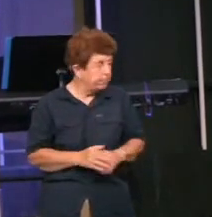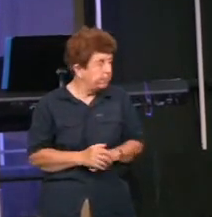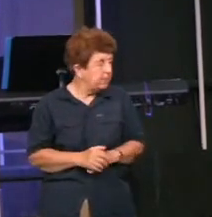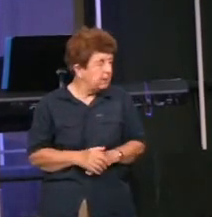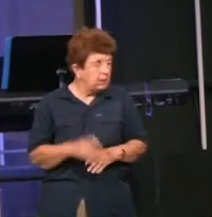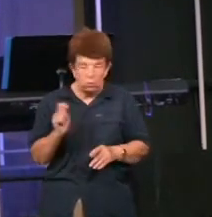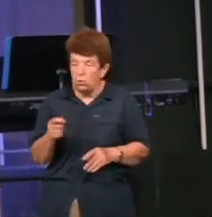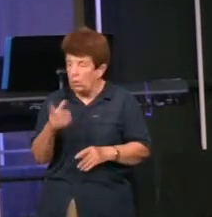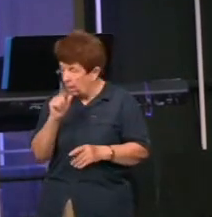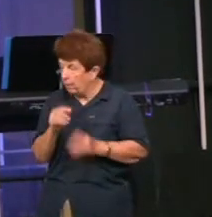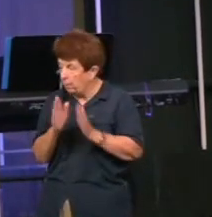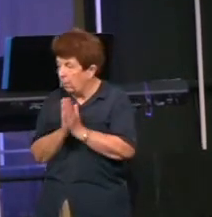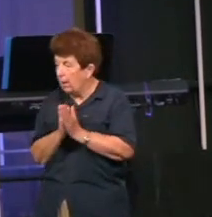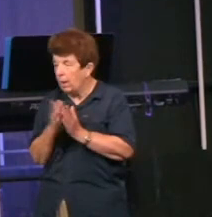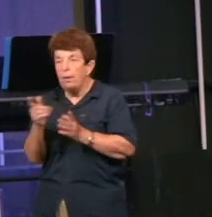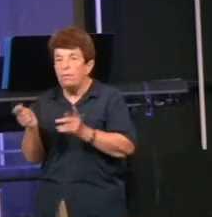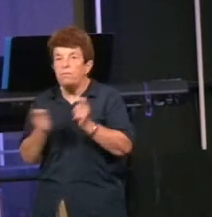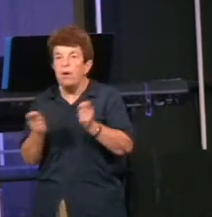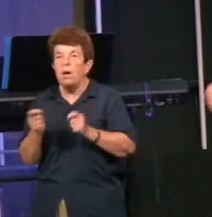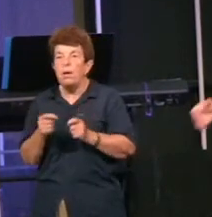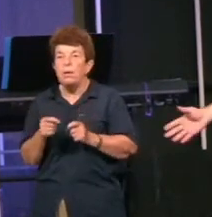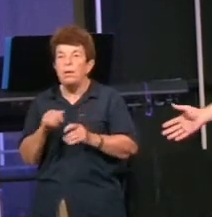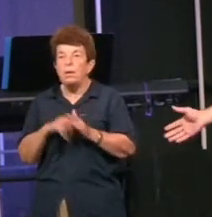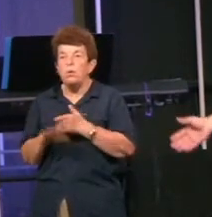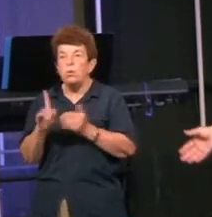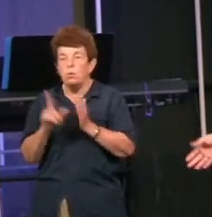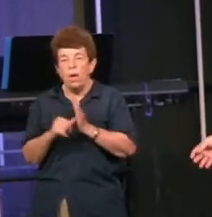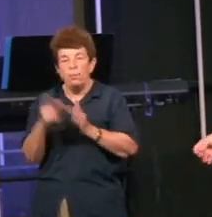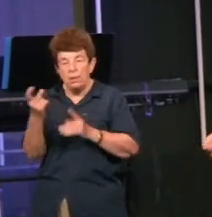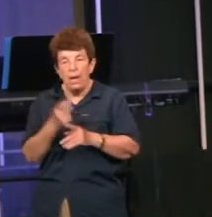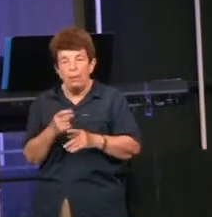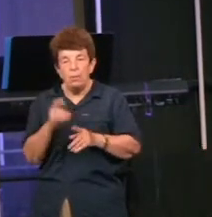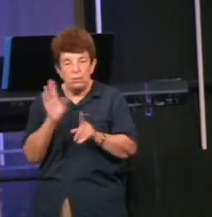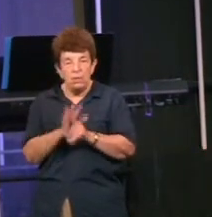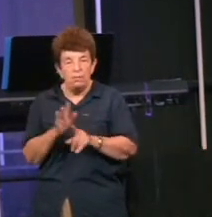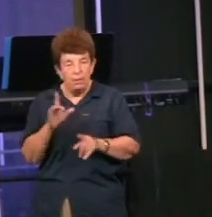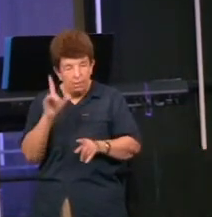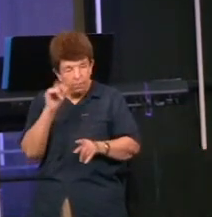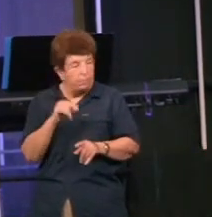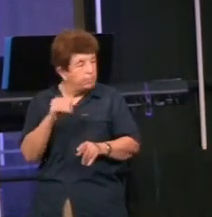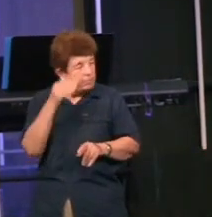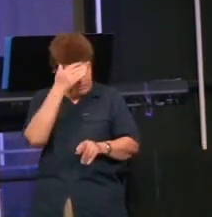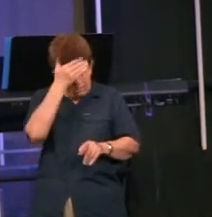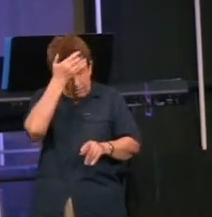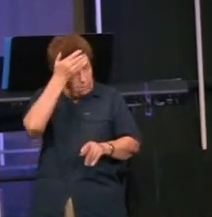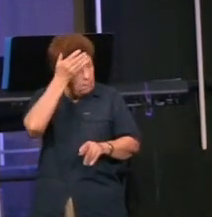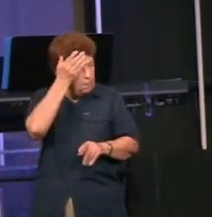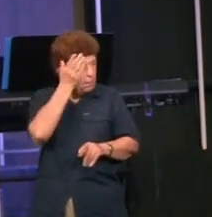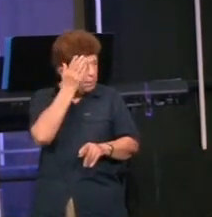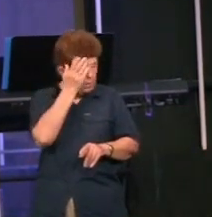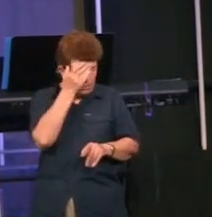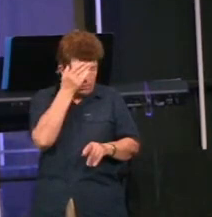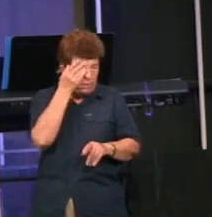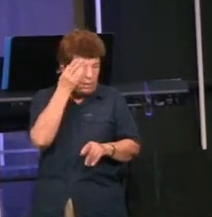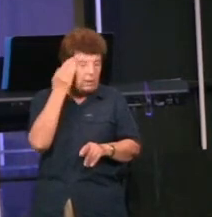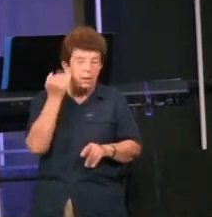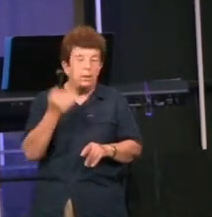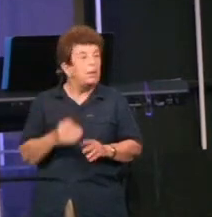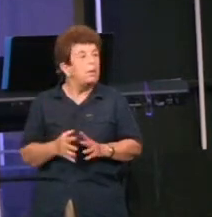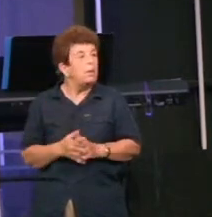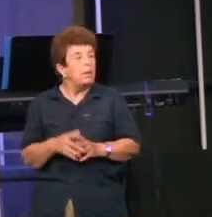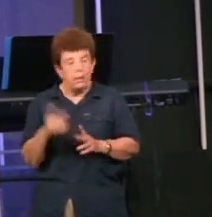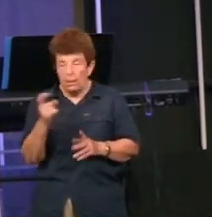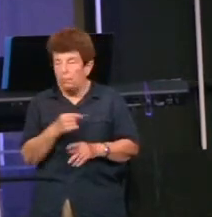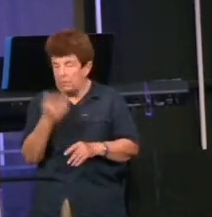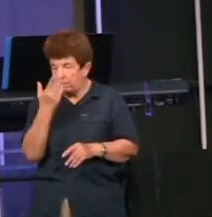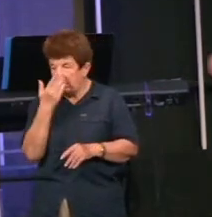In a moment, I'm going to pray and I'm going to invite you in your own time, come up to the front. I might get Chris to come and play some keys for me. Come up